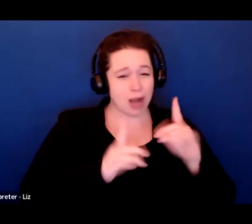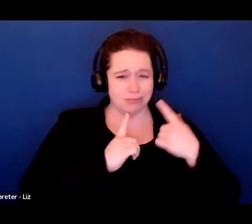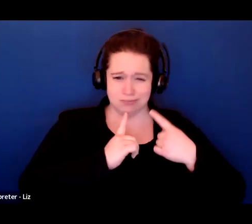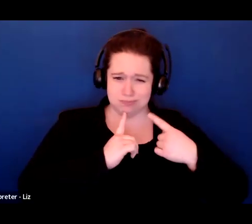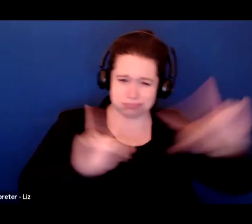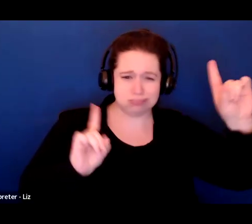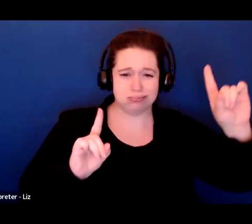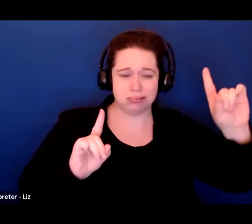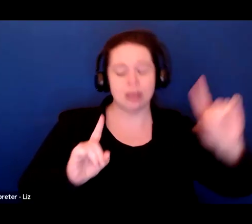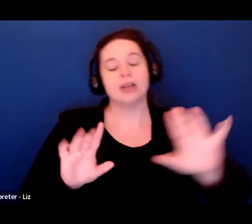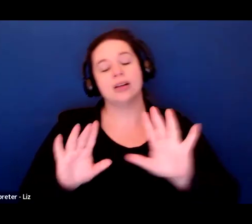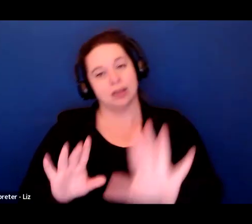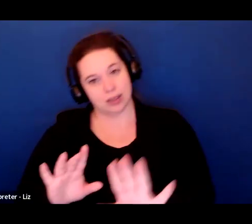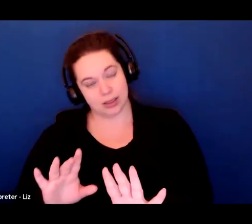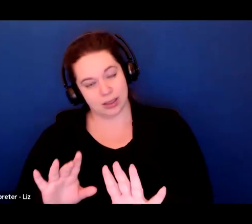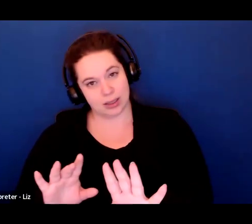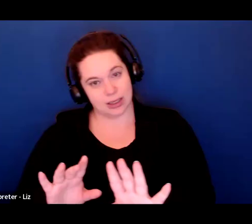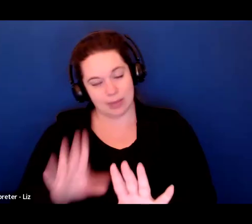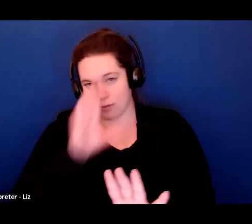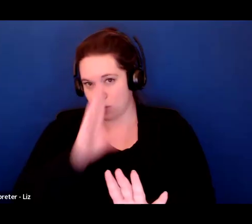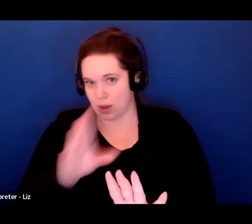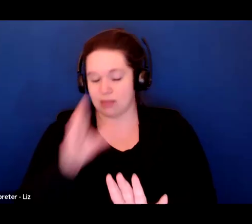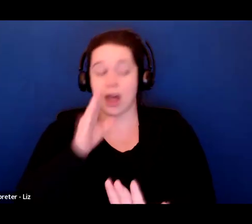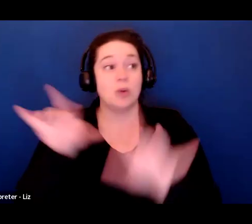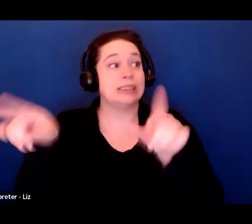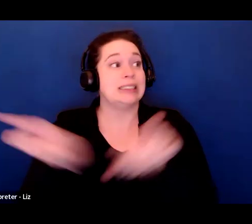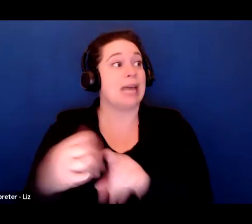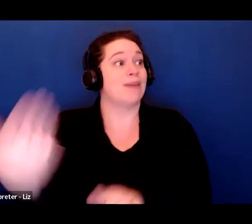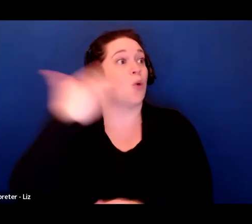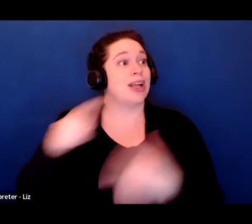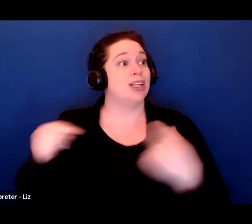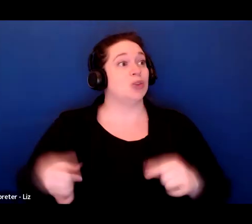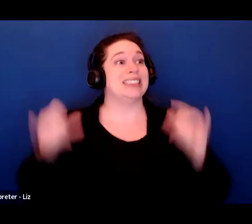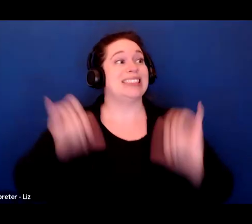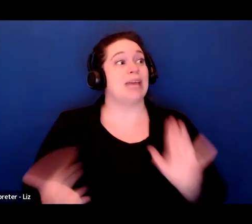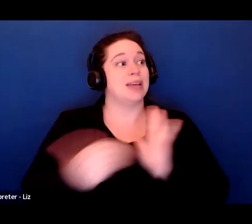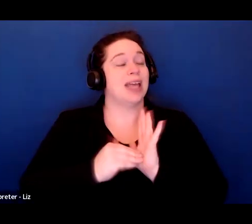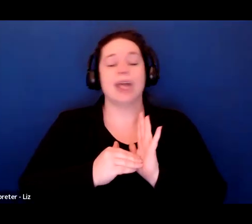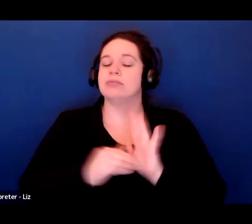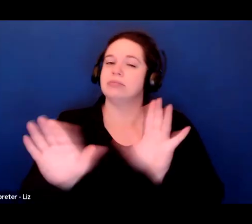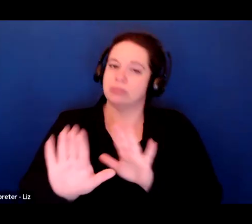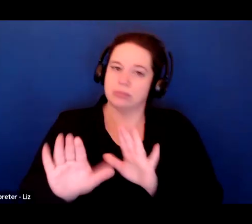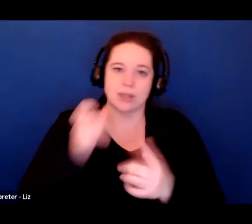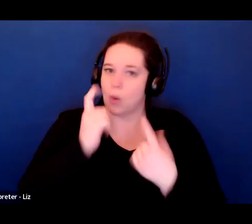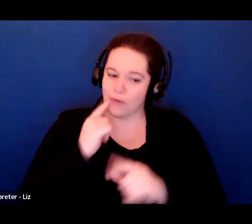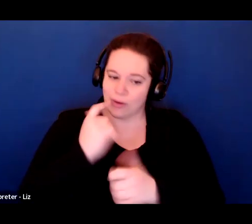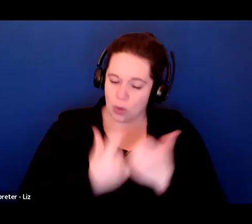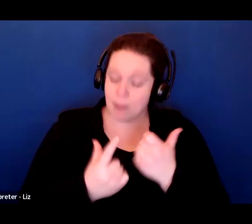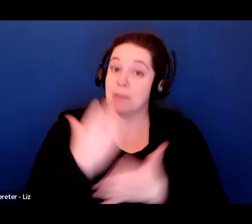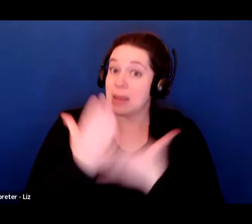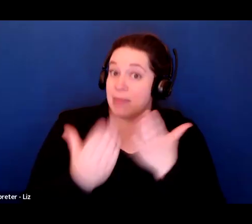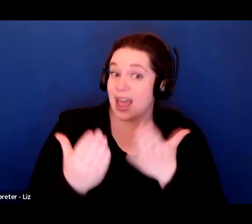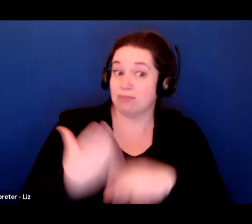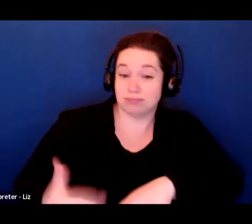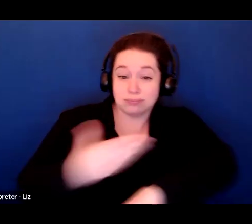It does not make you the way you were before your injury, but it might give you a lot more function than you had before, or just